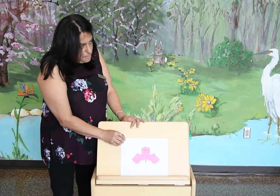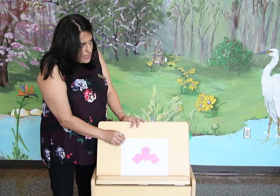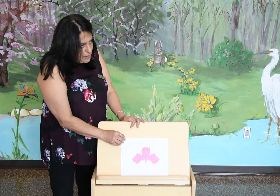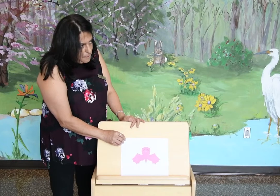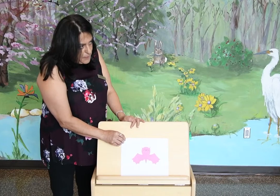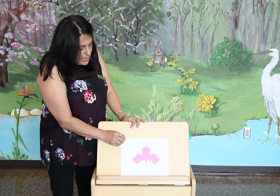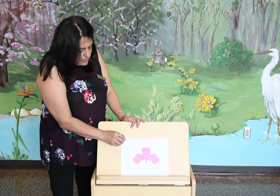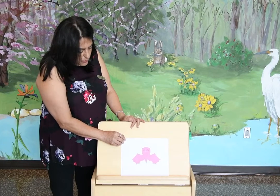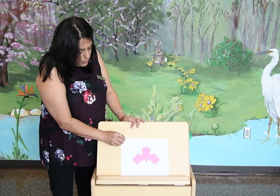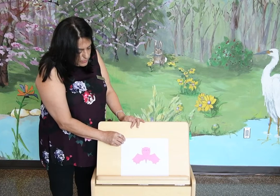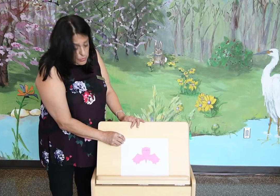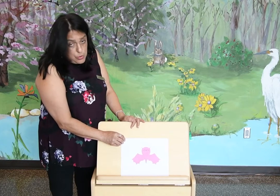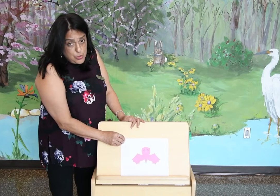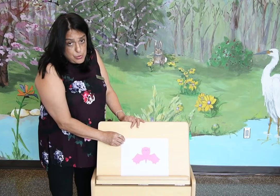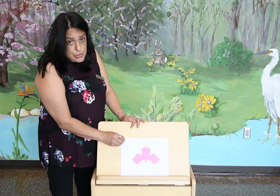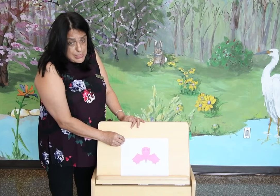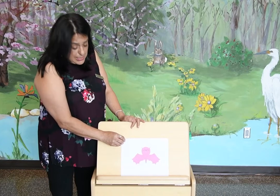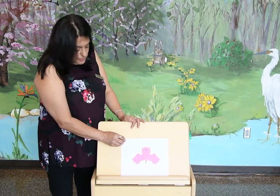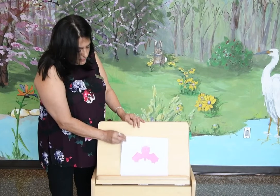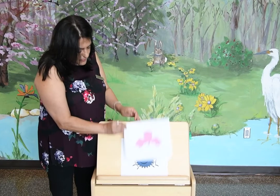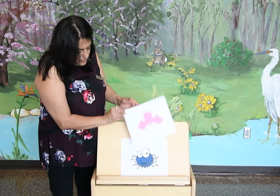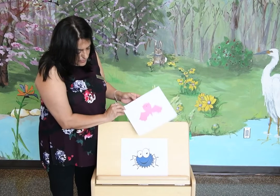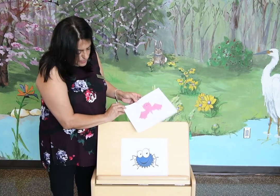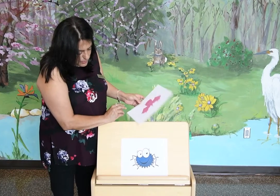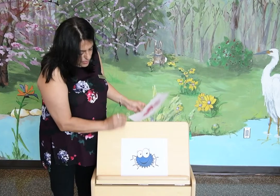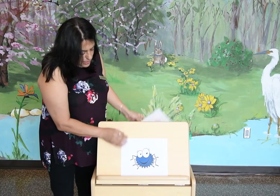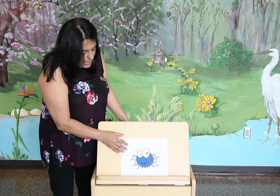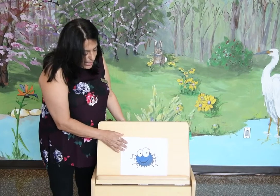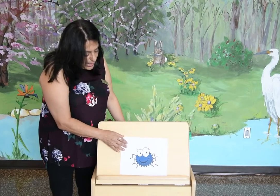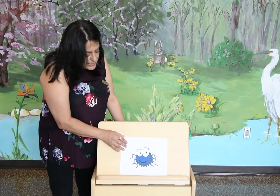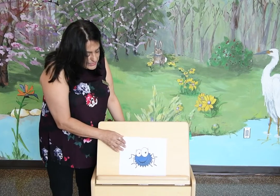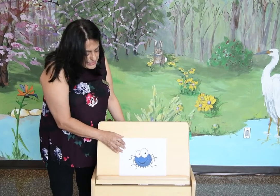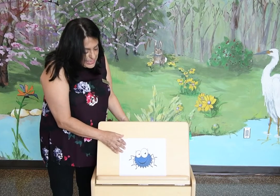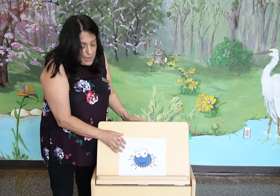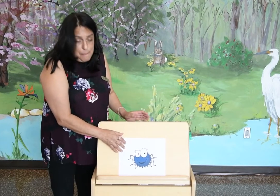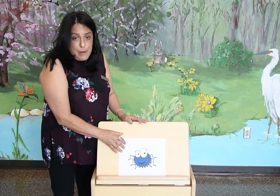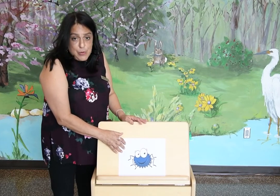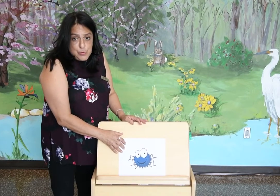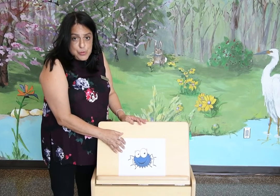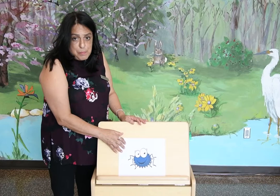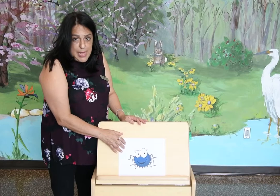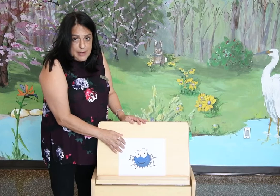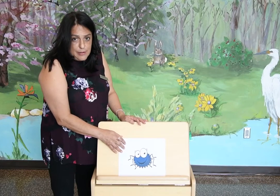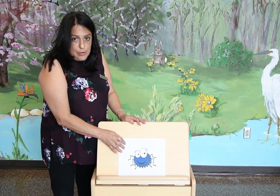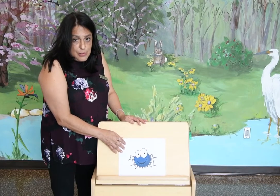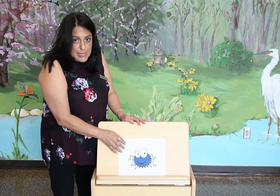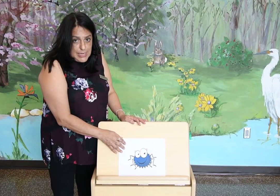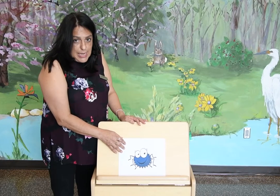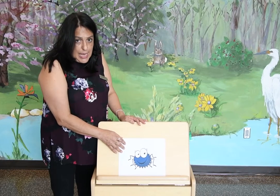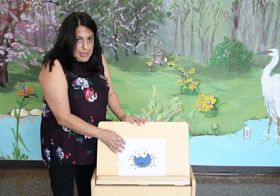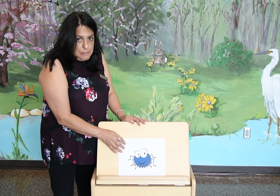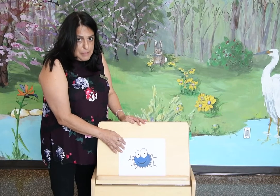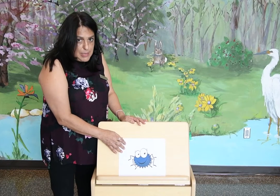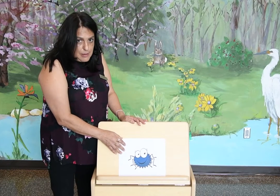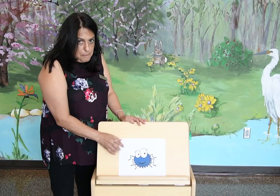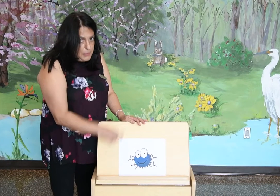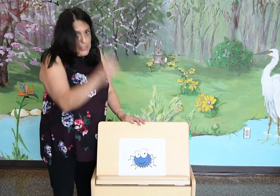Pink bat, what do you see? I see a blue spider looking at me.